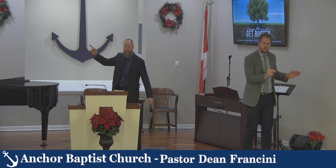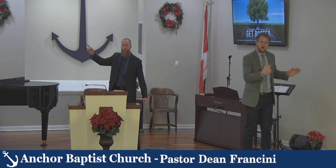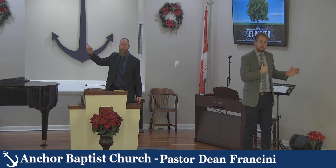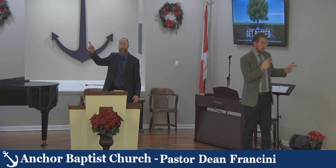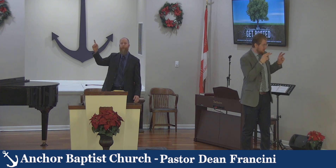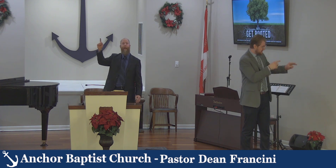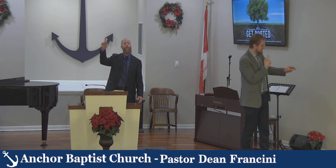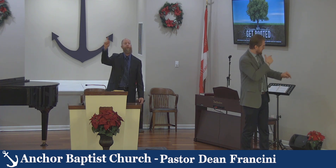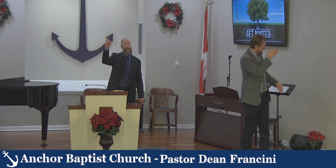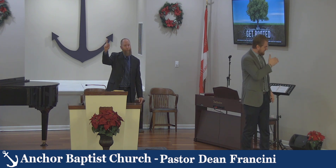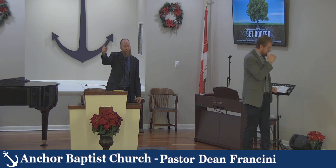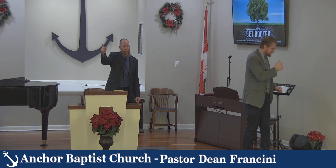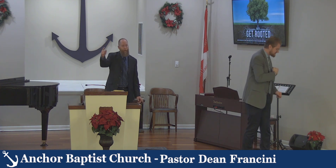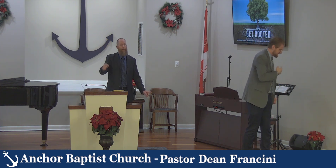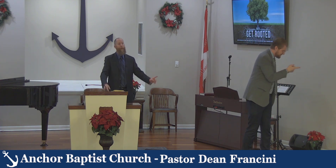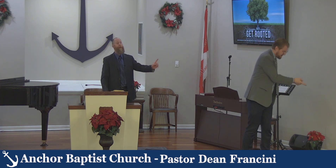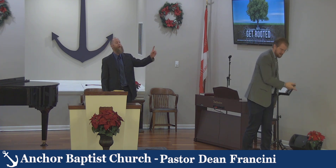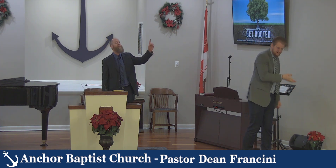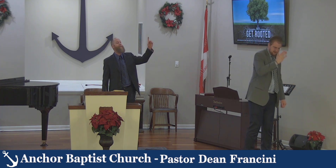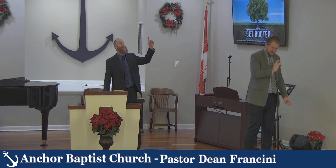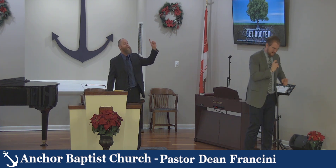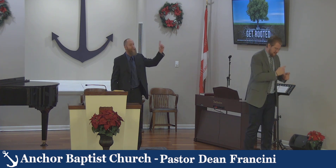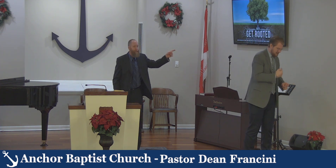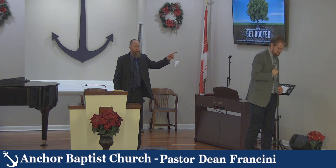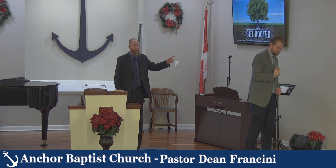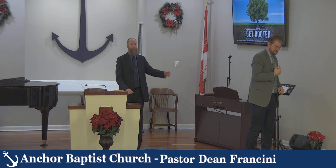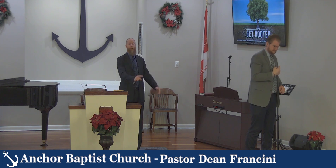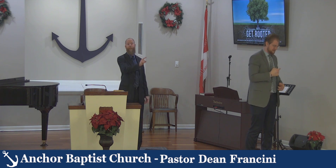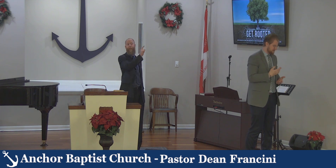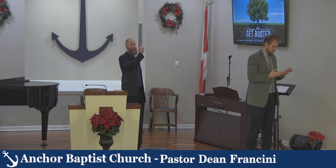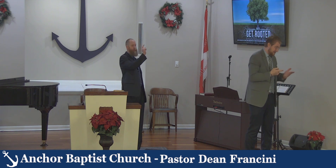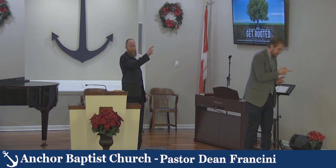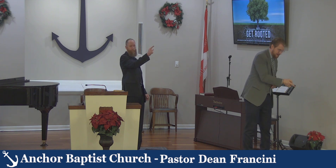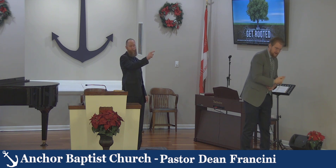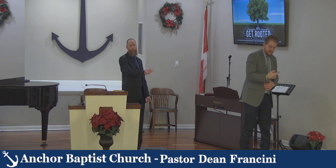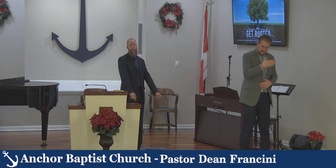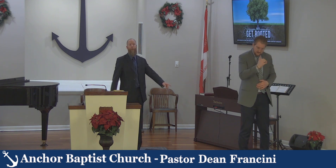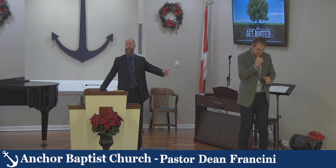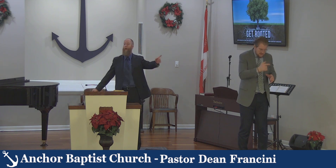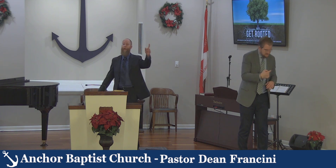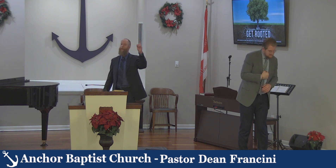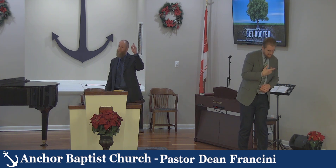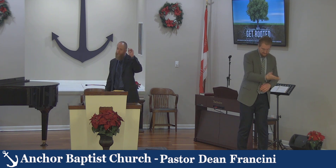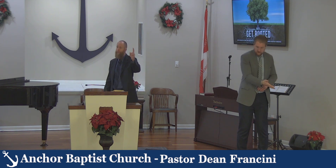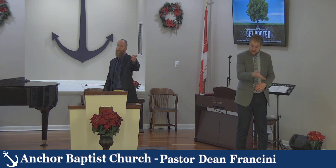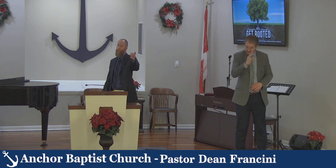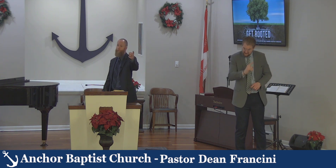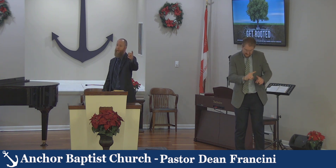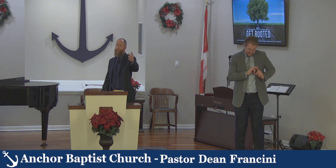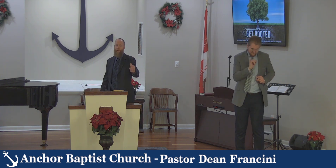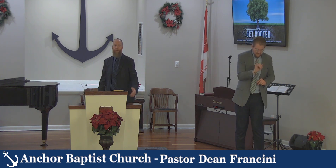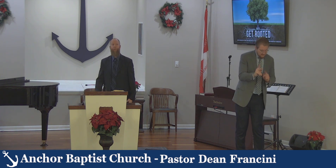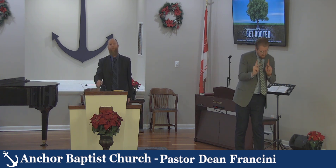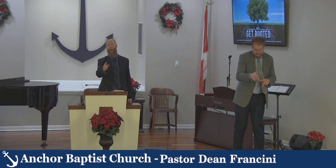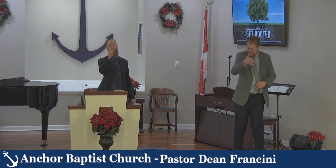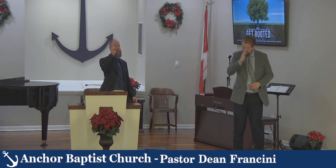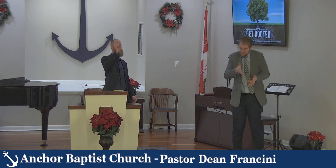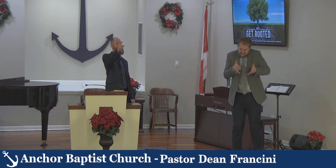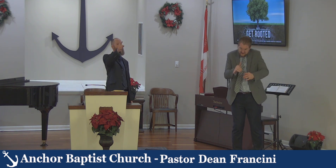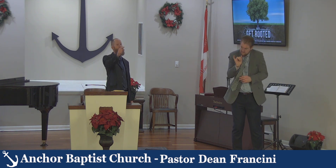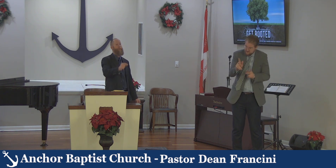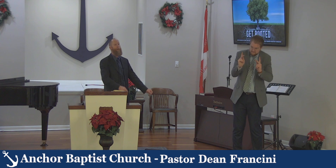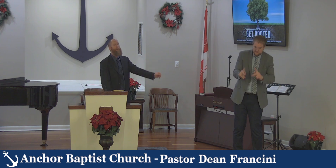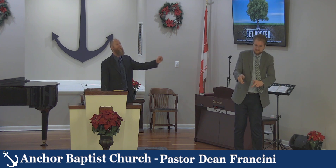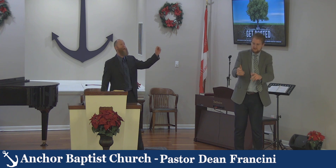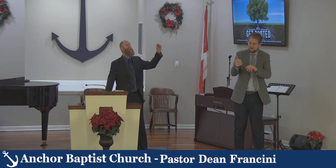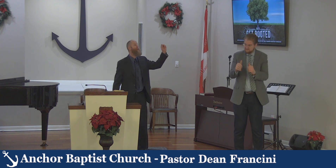blessed me there. God took care of me there. God met the need here. God saved this individual. God allowed this individual to be baptized. God kept me